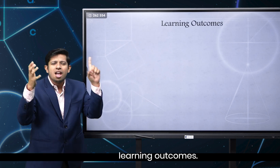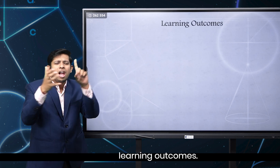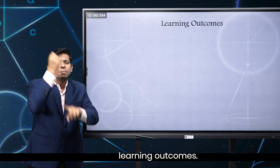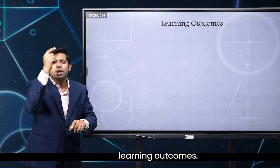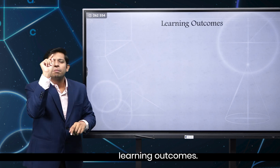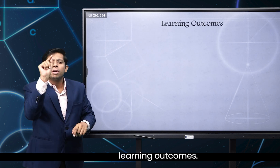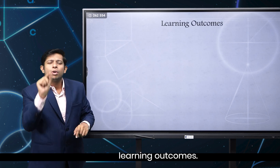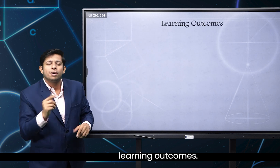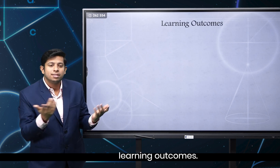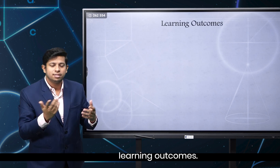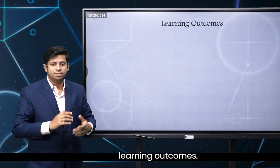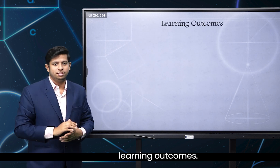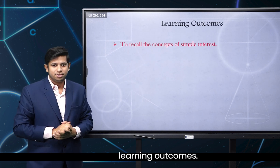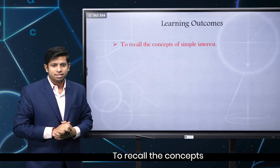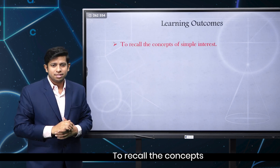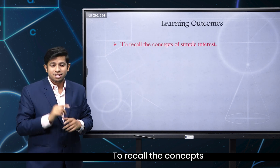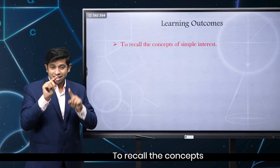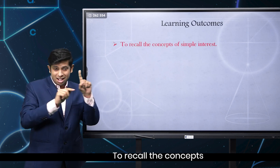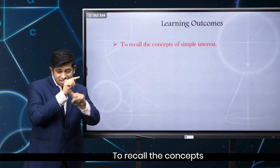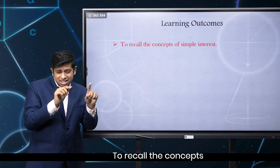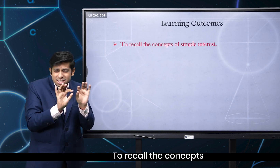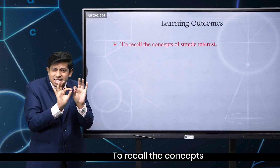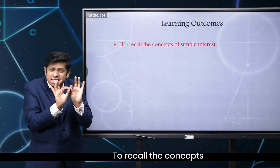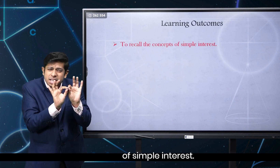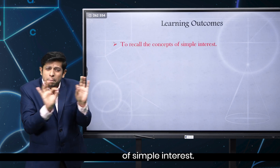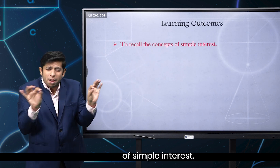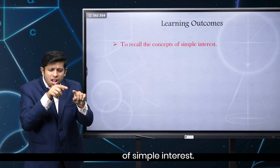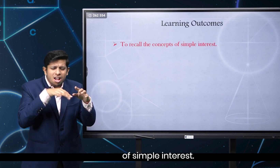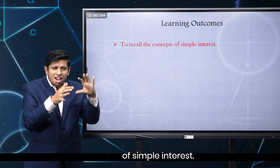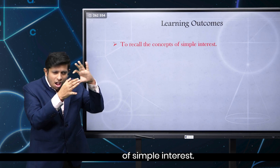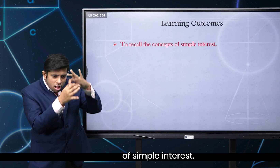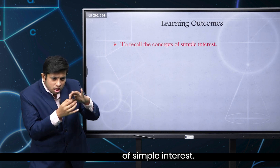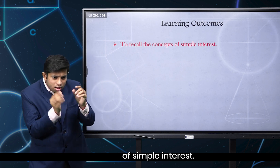learning outcomes, to recall the concepts of simple interest,